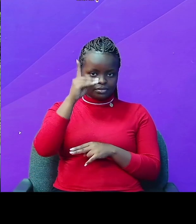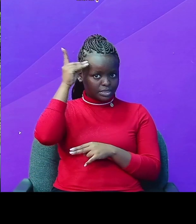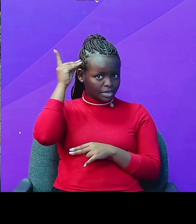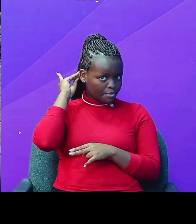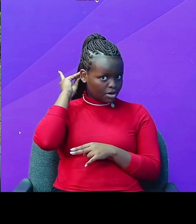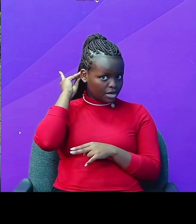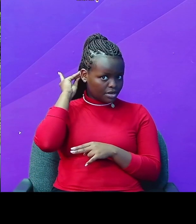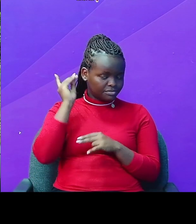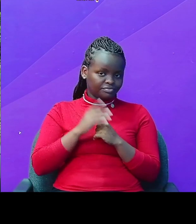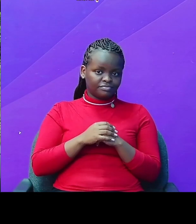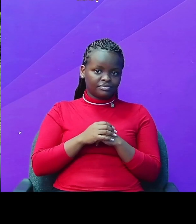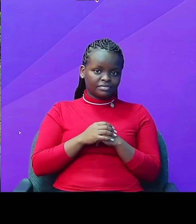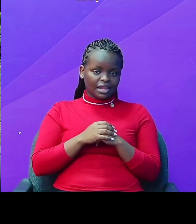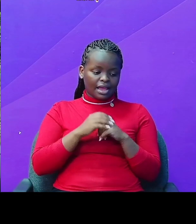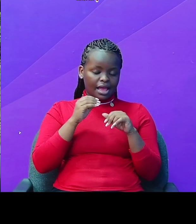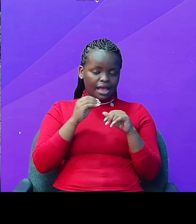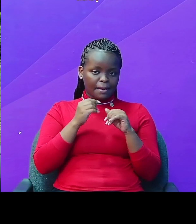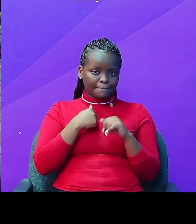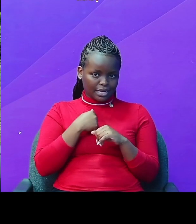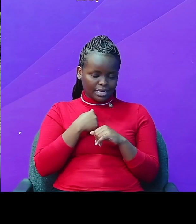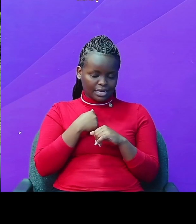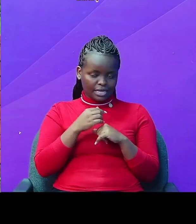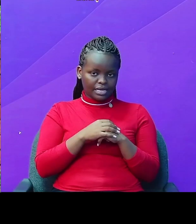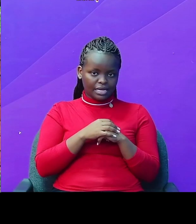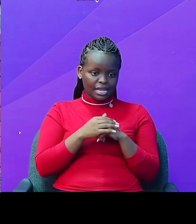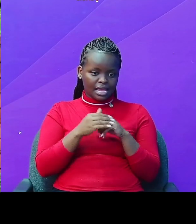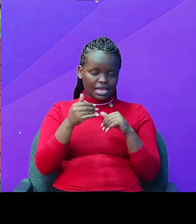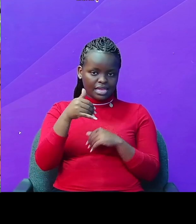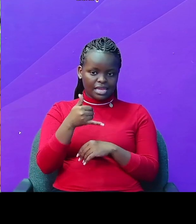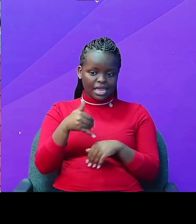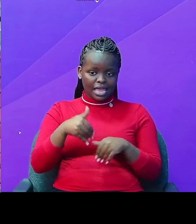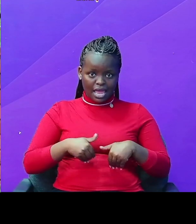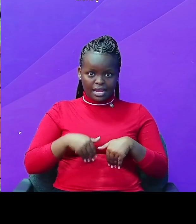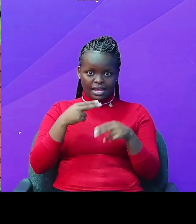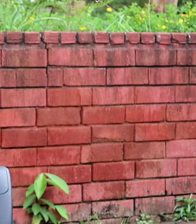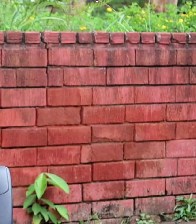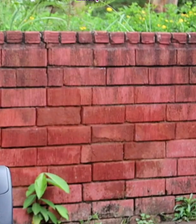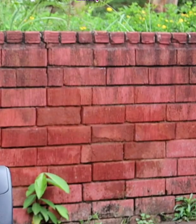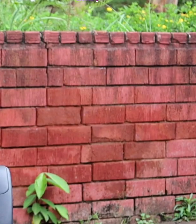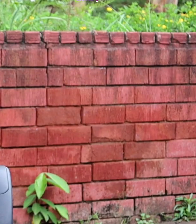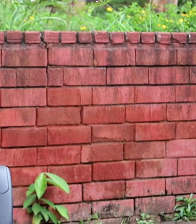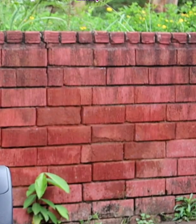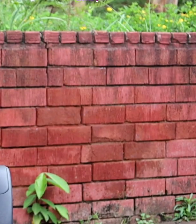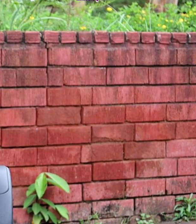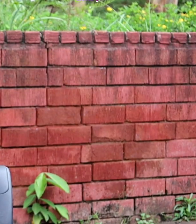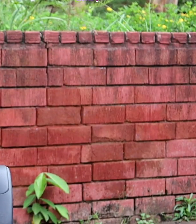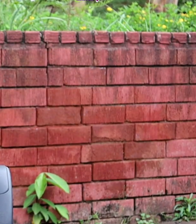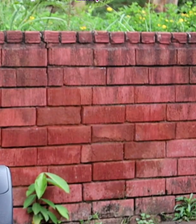a mentee under Plan International Young Health Program. Thank you all for introducing